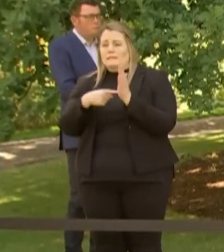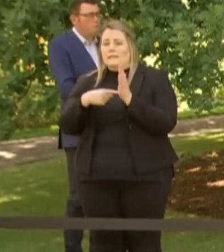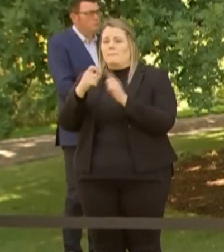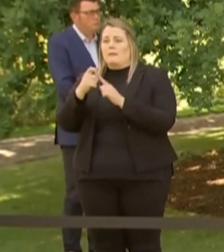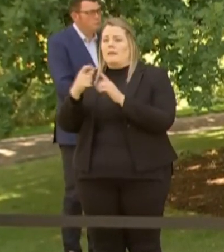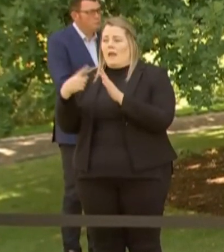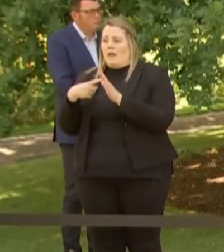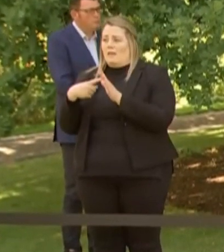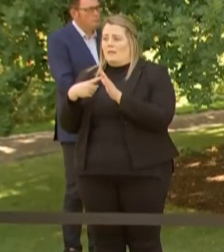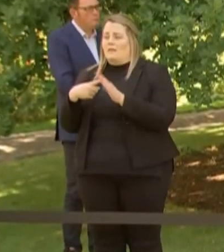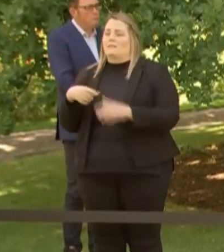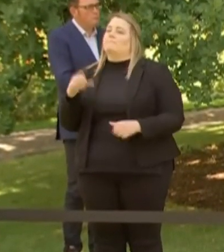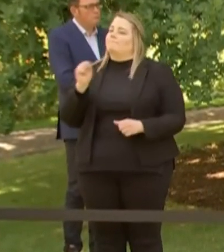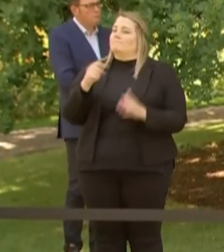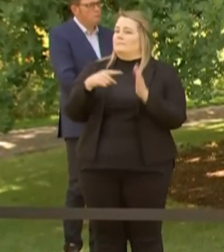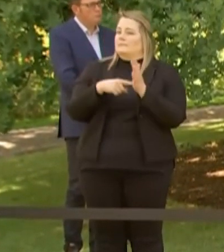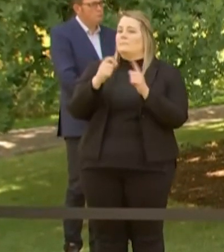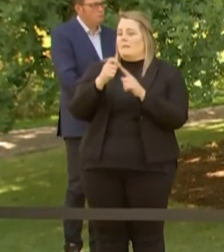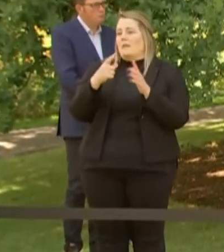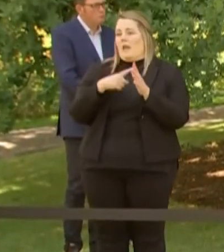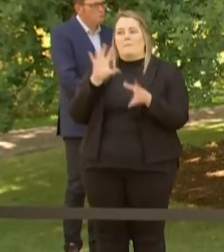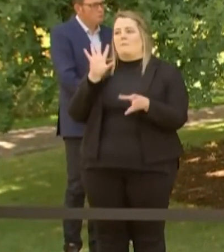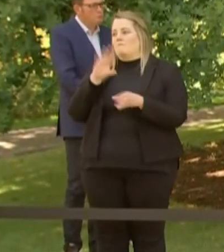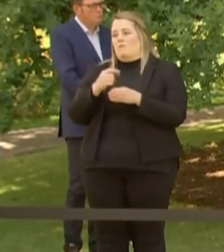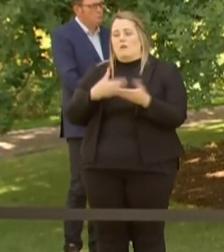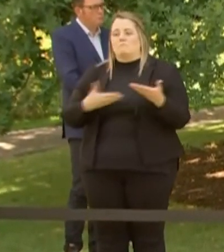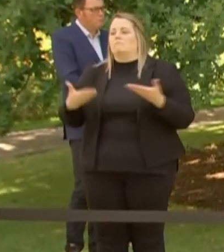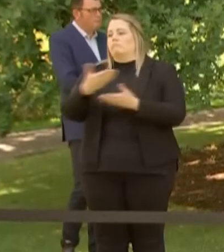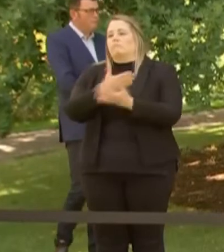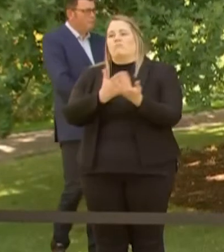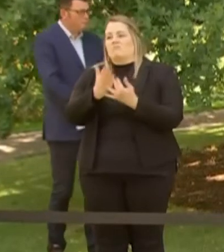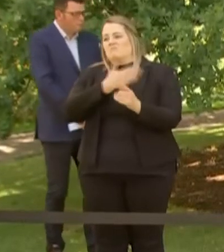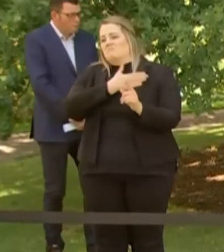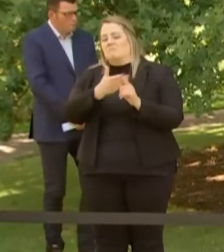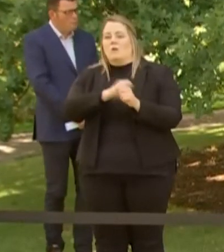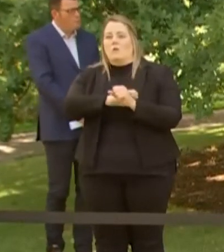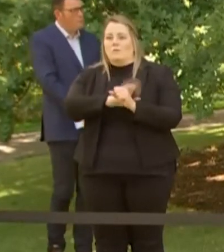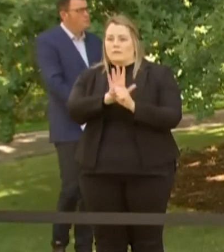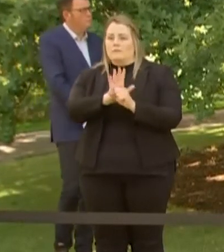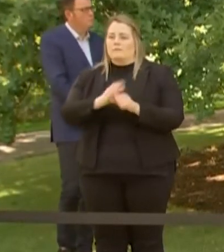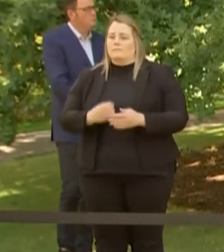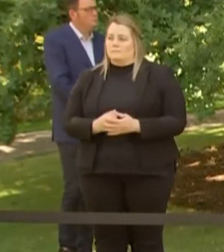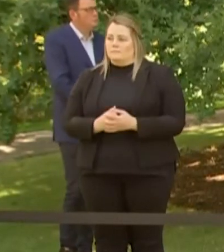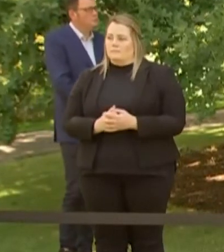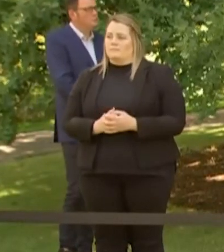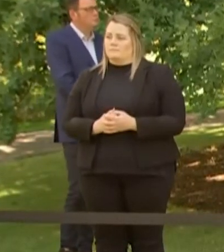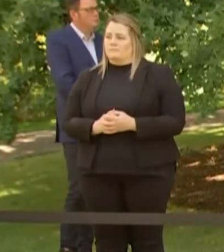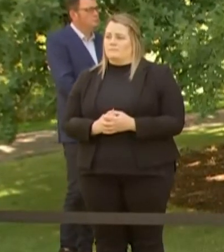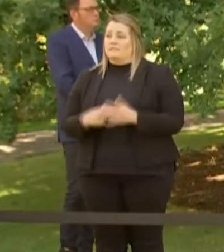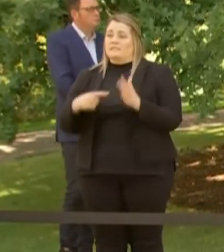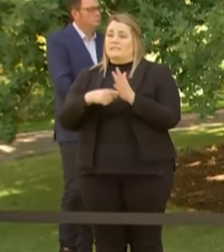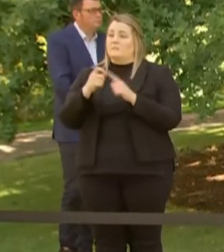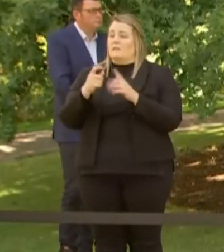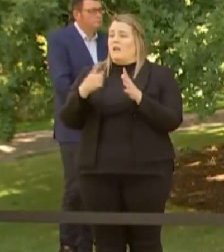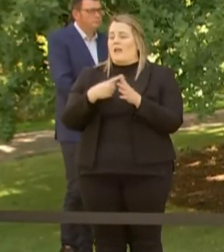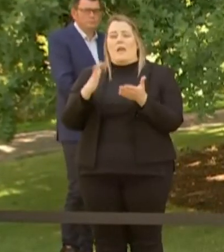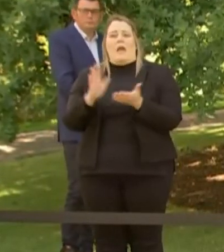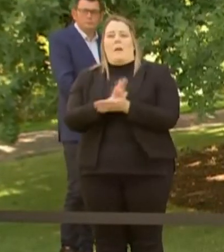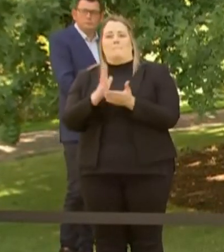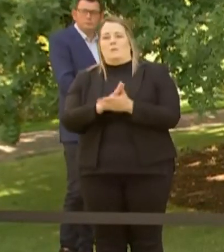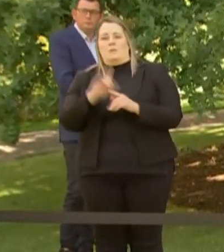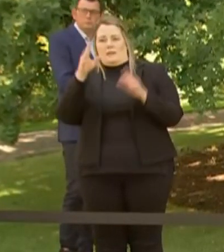Yes, so the TPA has been part of the journey all through the COVID period, and they are comfortable with where we're landing.